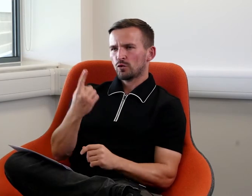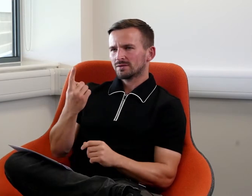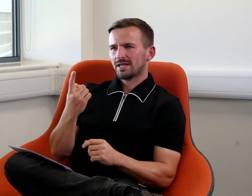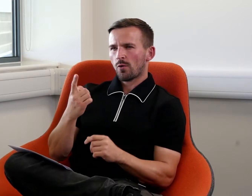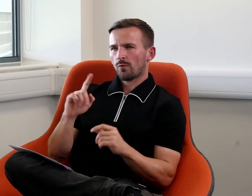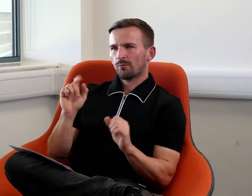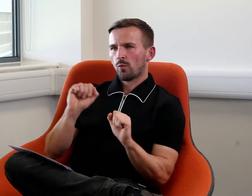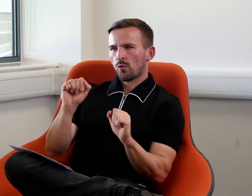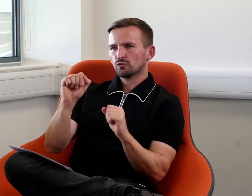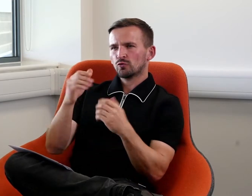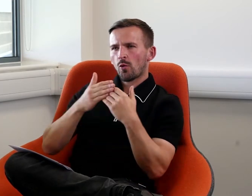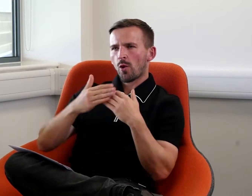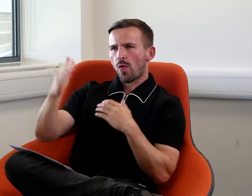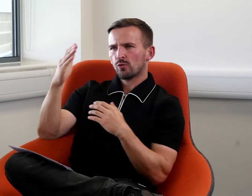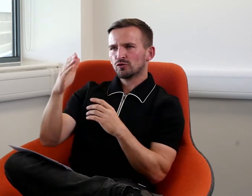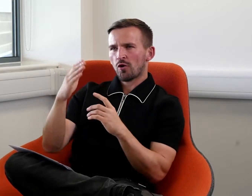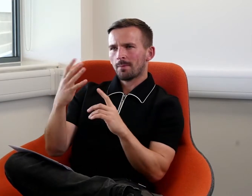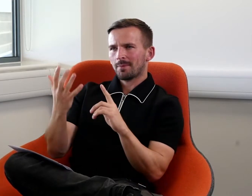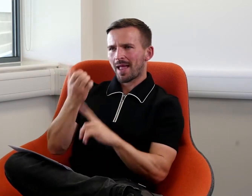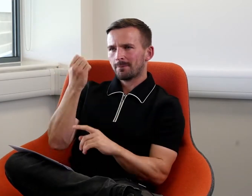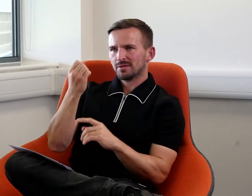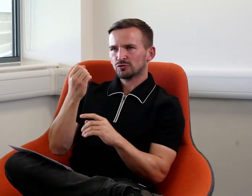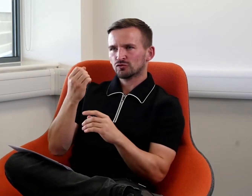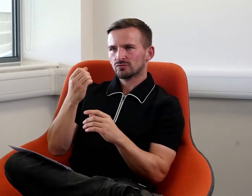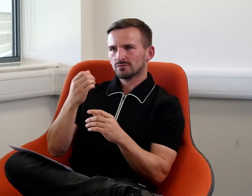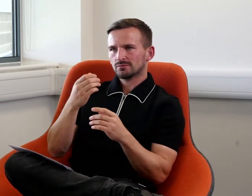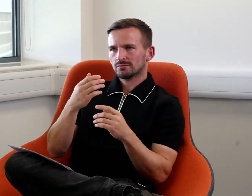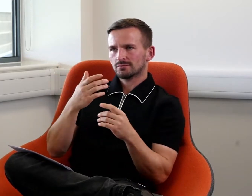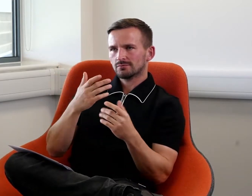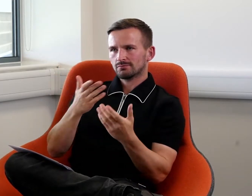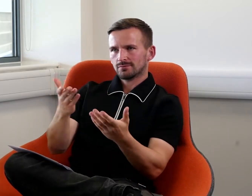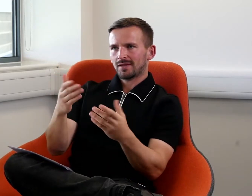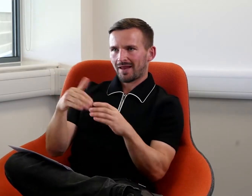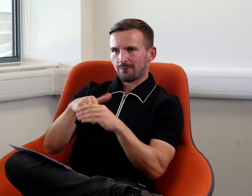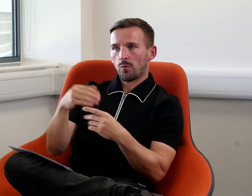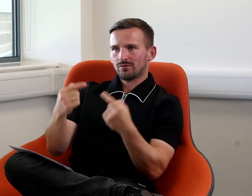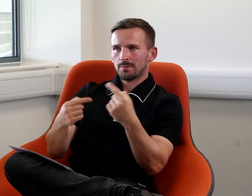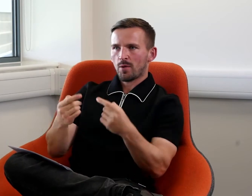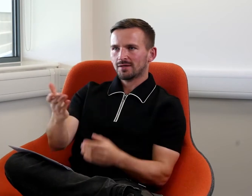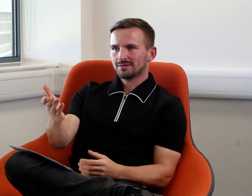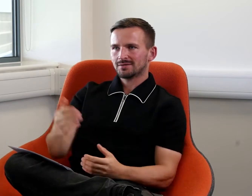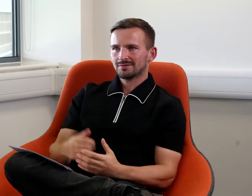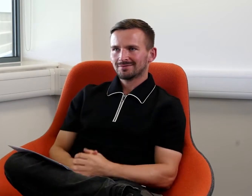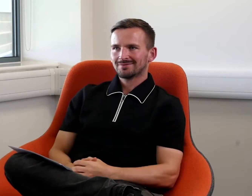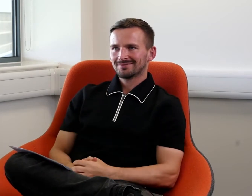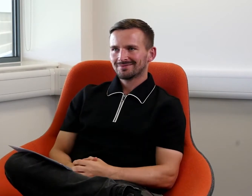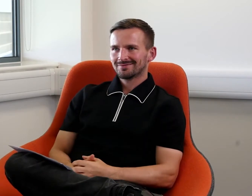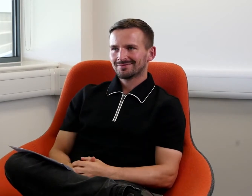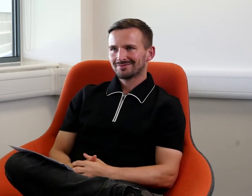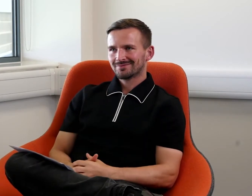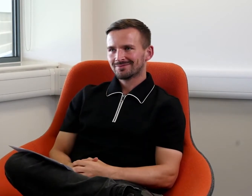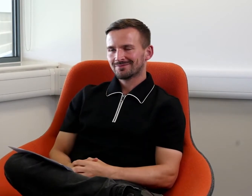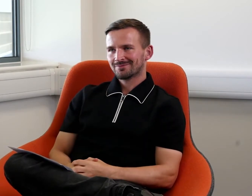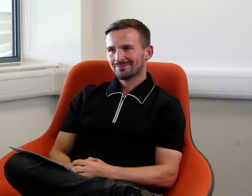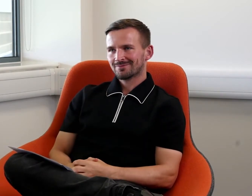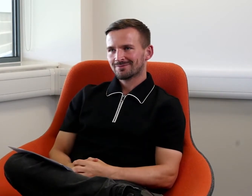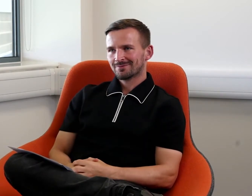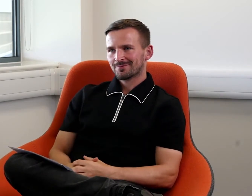Thank you. And what do you feel like your long-term ambition is when you're involved in politics? I don't